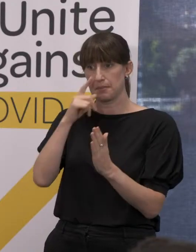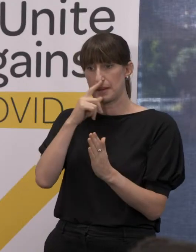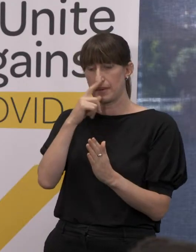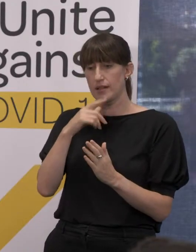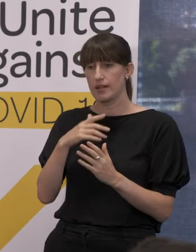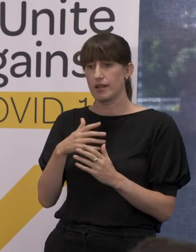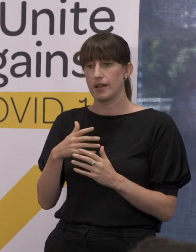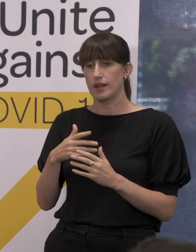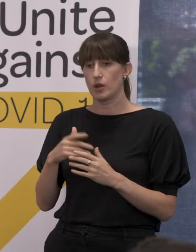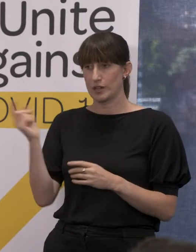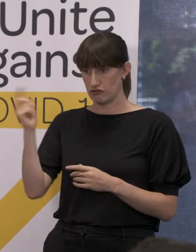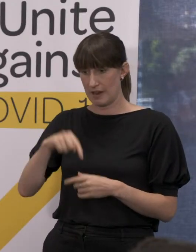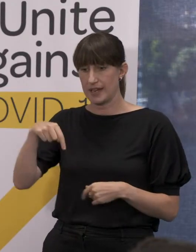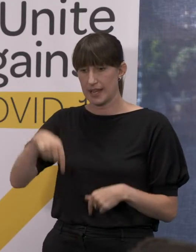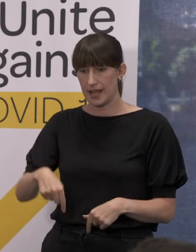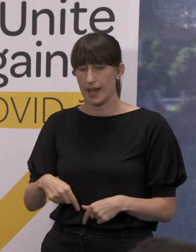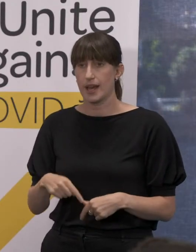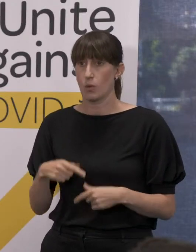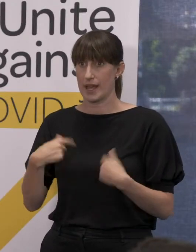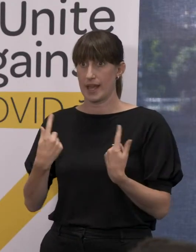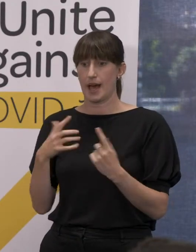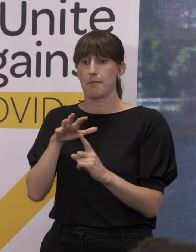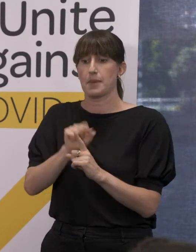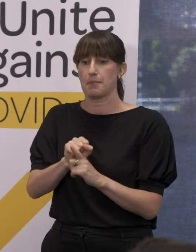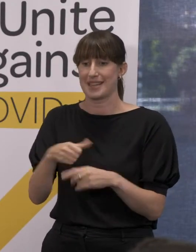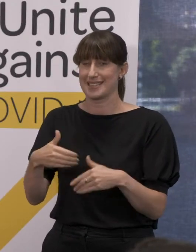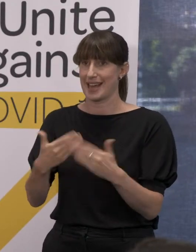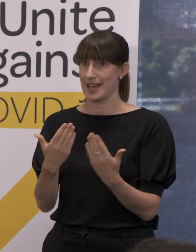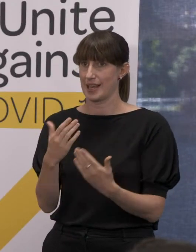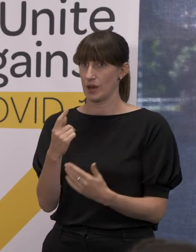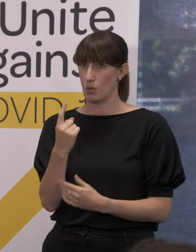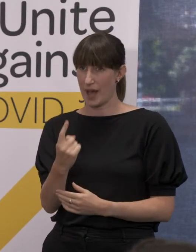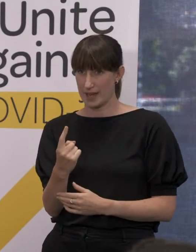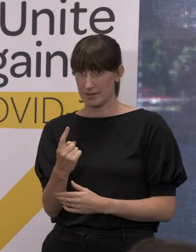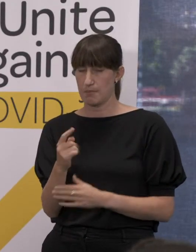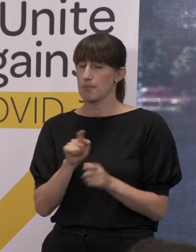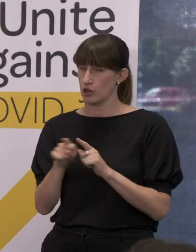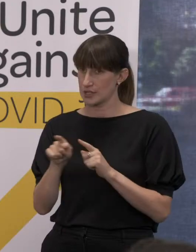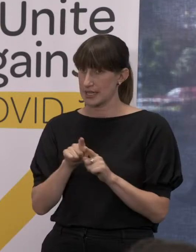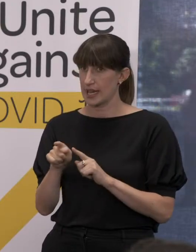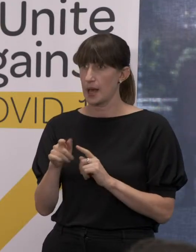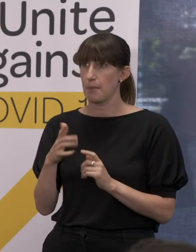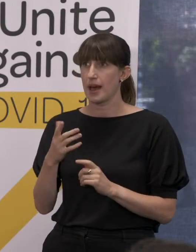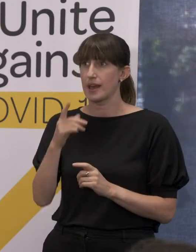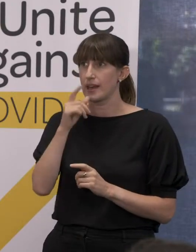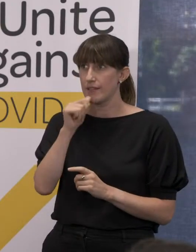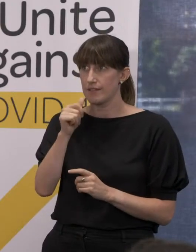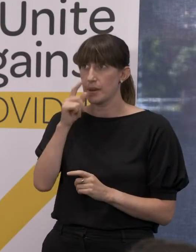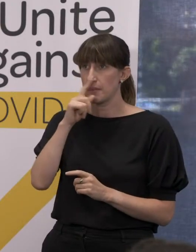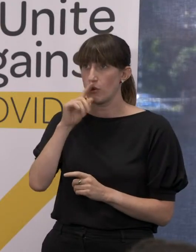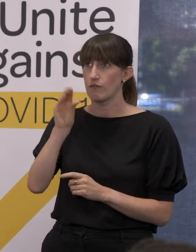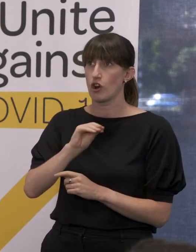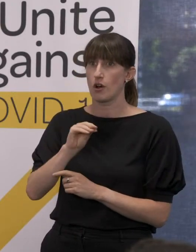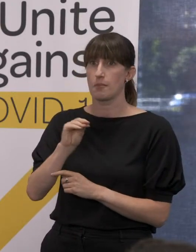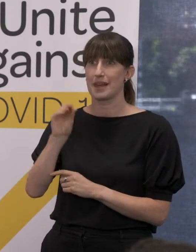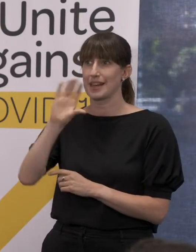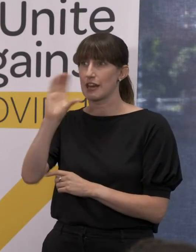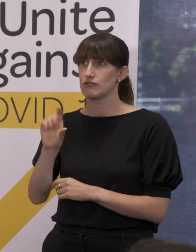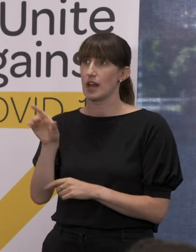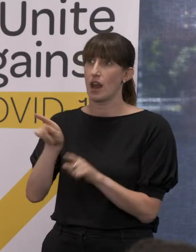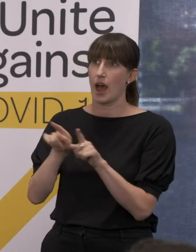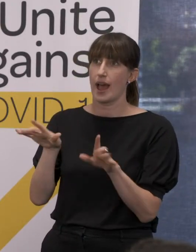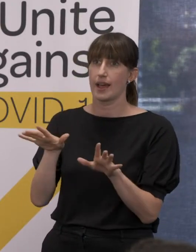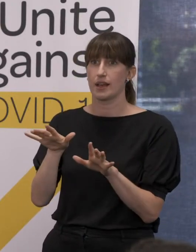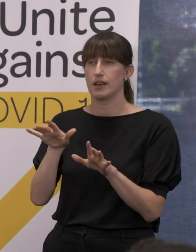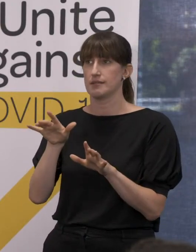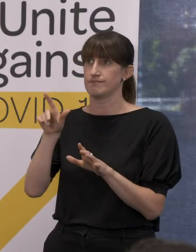Now, we're picking them up at day 01, largely, but it may be that people coming from high-risk places like Brazil or India, there may be